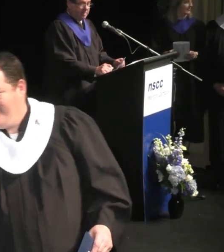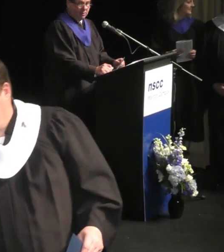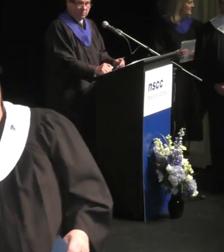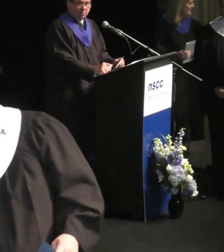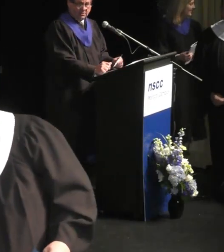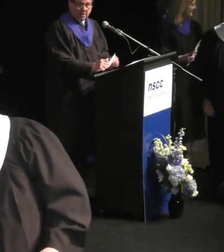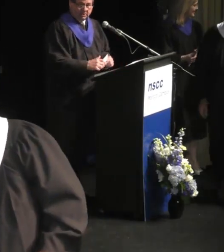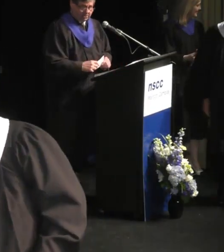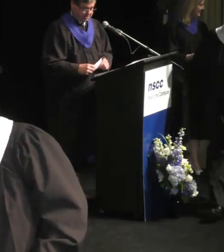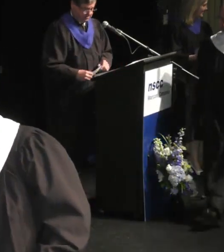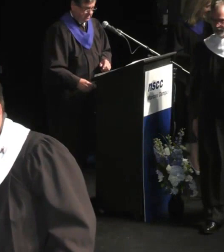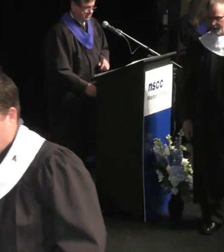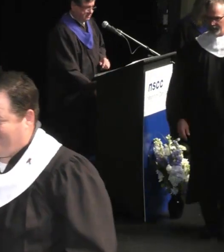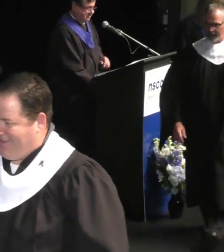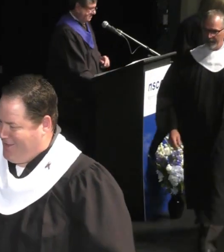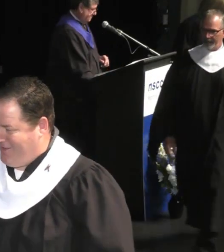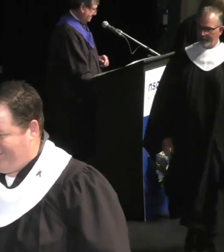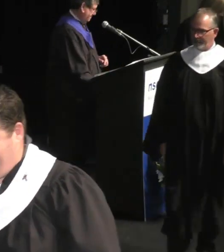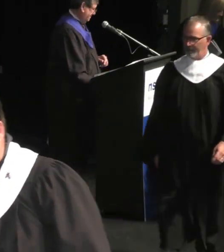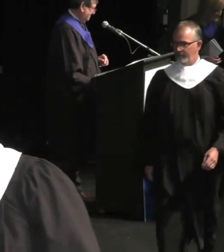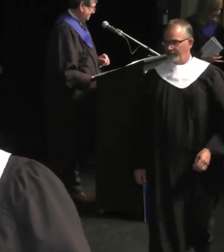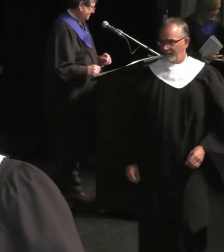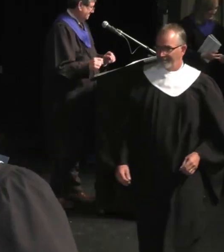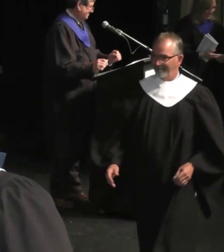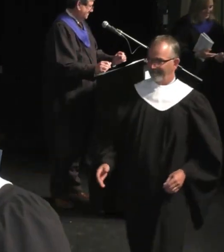Kevin Campbell with honors.